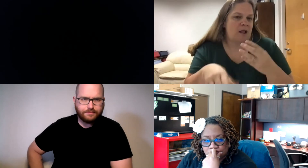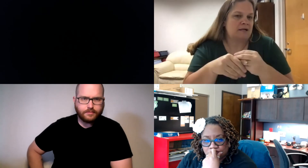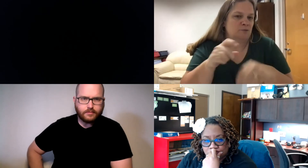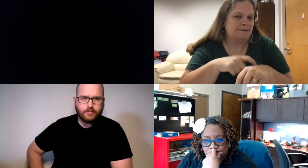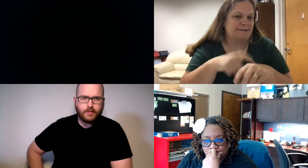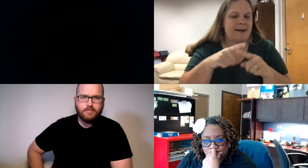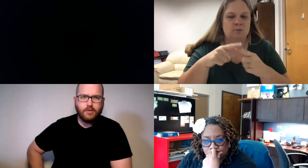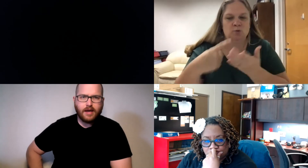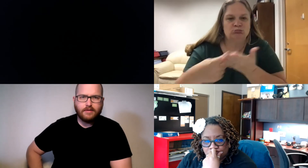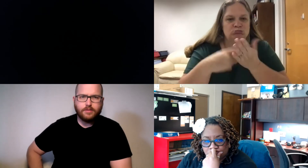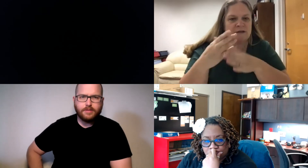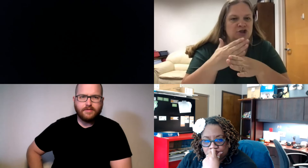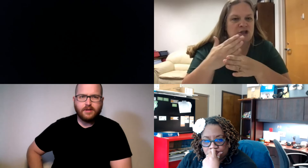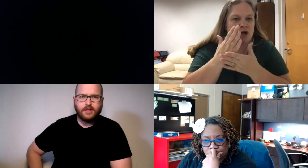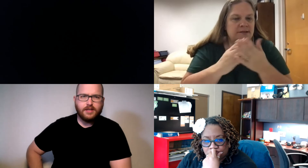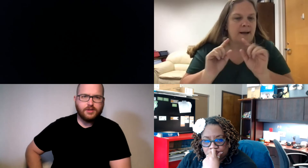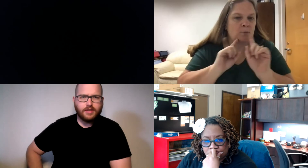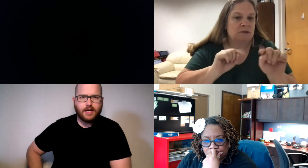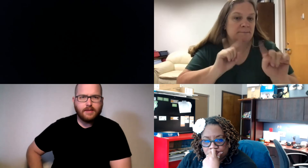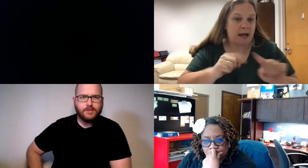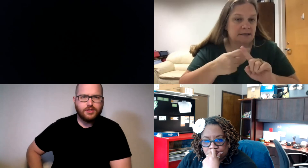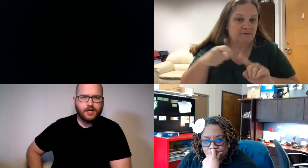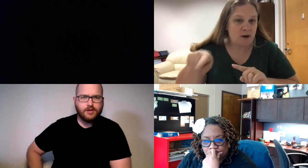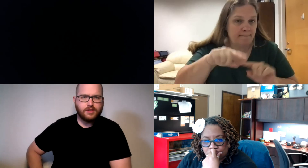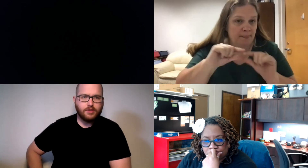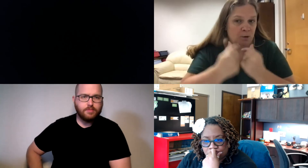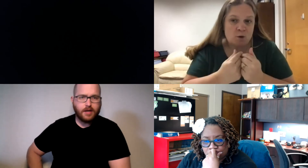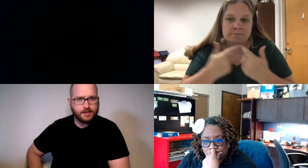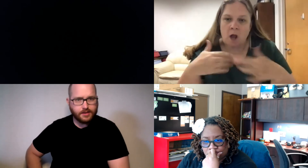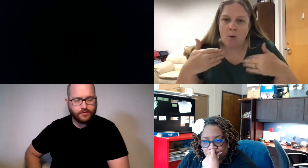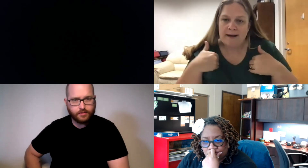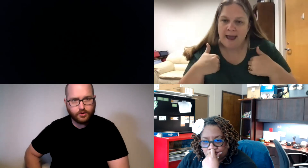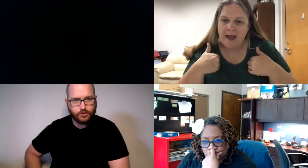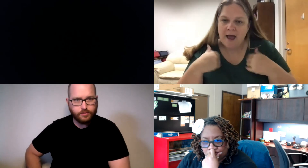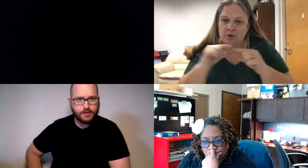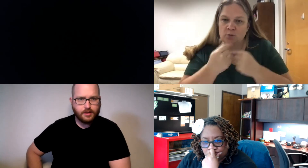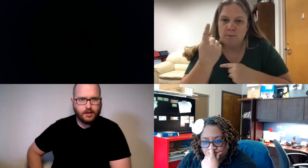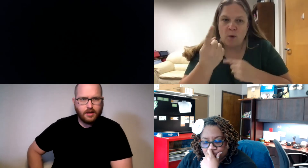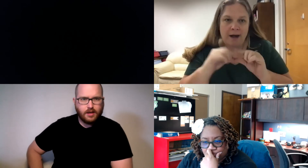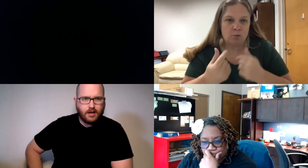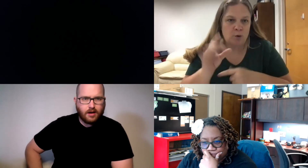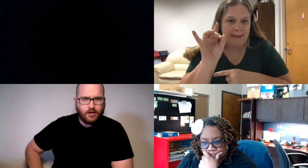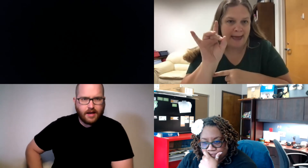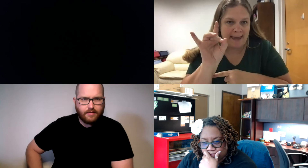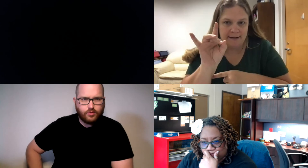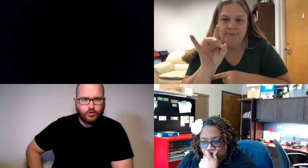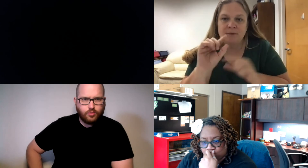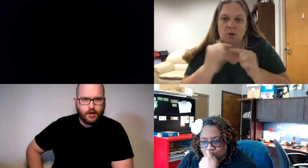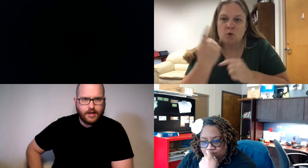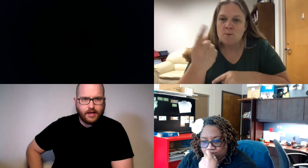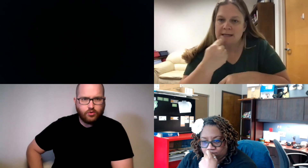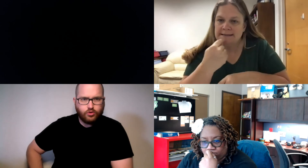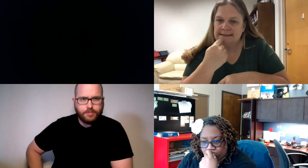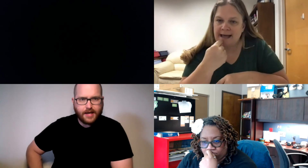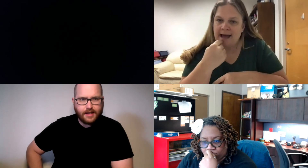today, but we have a little bit of additional time to share some responses from the groups. I already have group